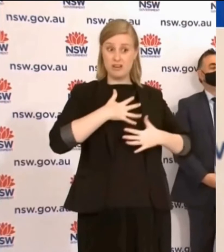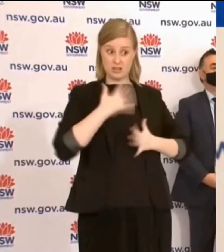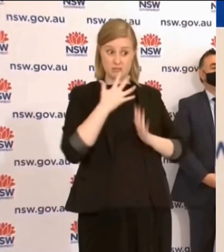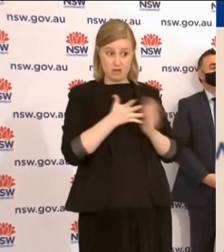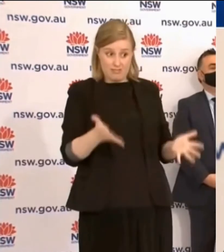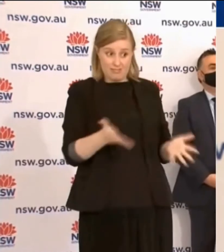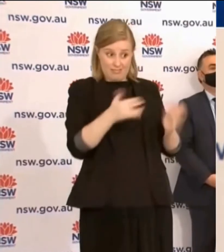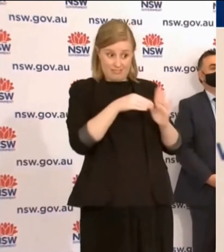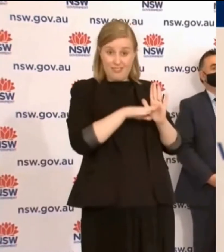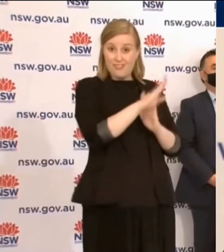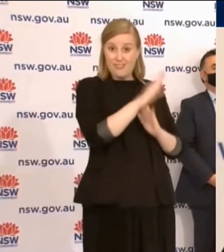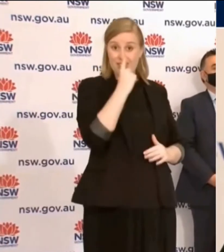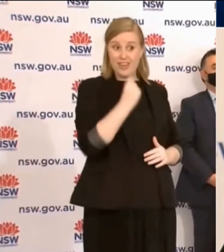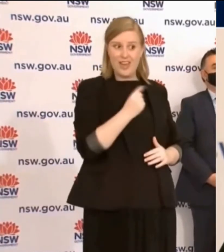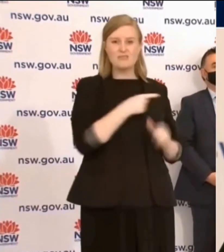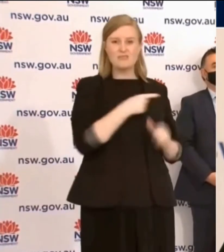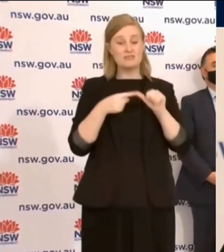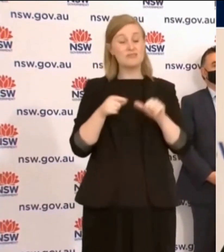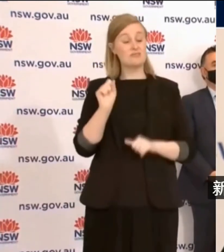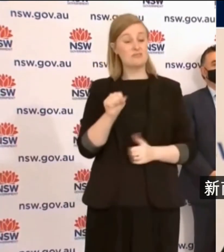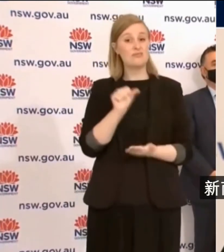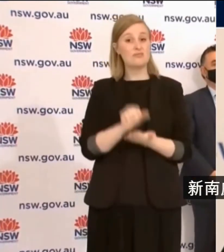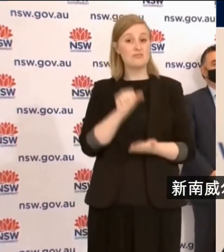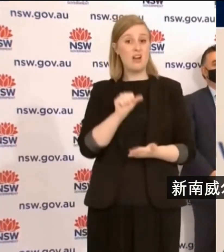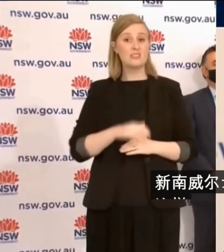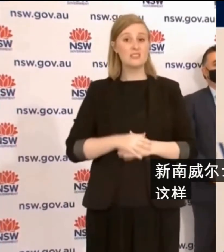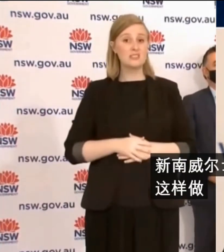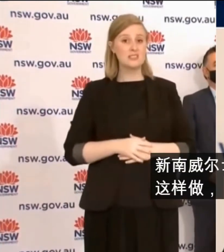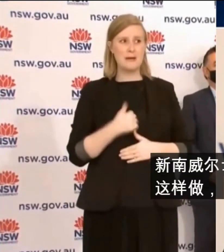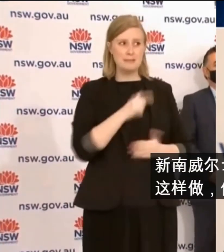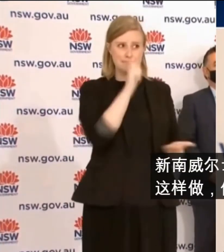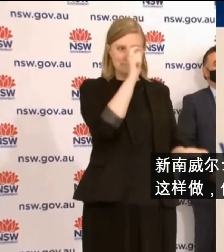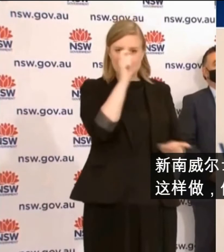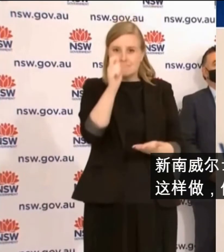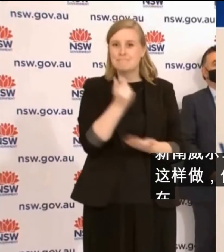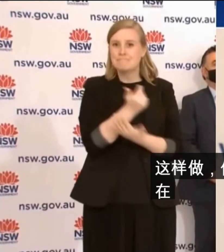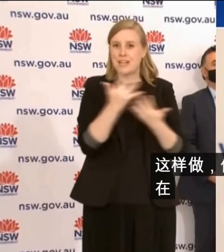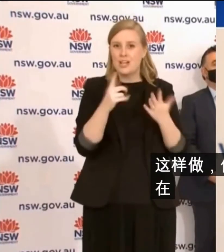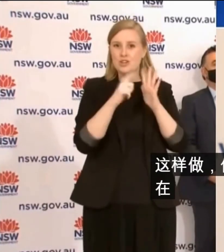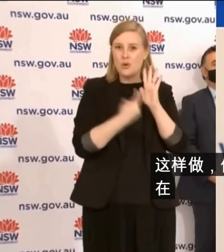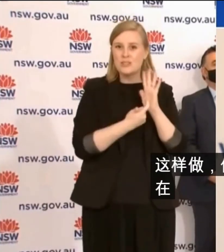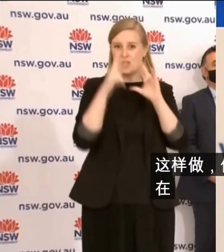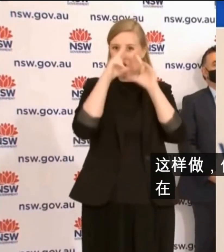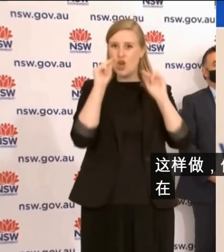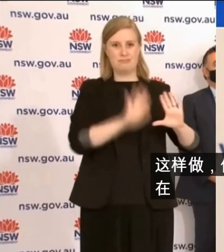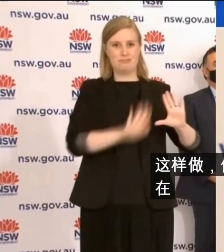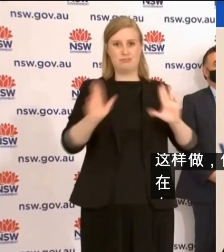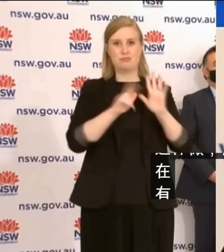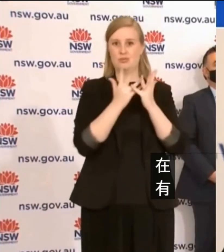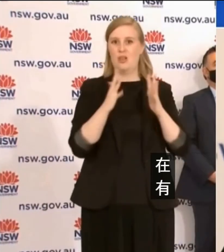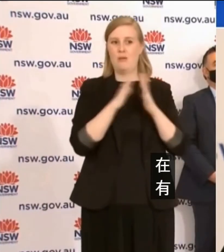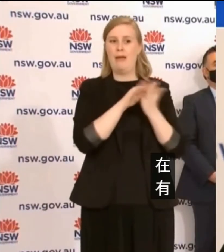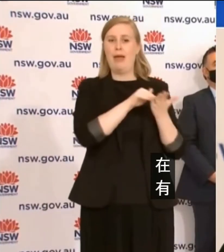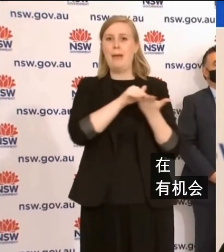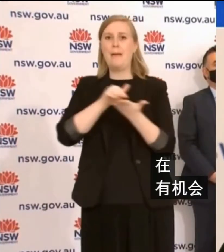and hats off to the hard work that my colleagues in emergency departments across New South Wales are doing, but we would far rather see someone early in the course of illness when